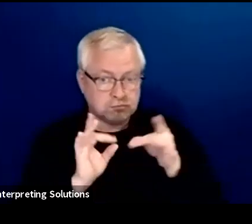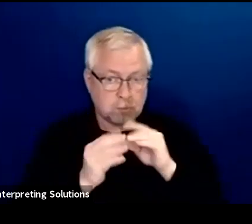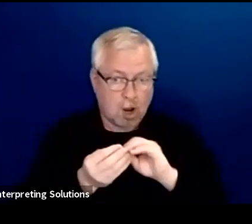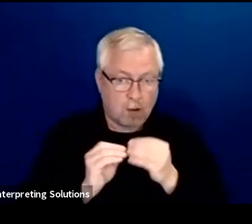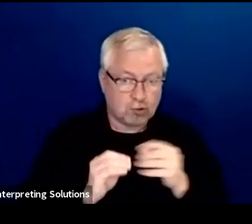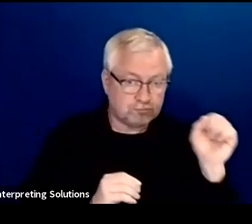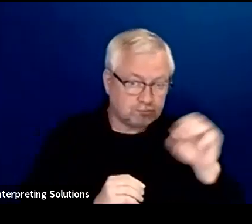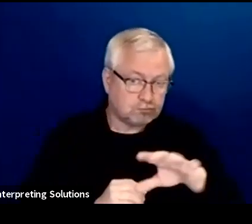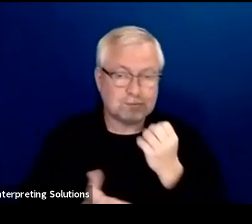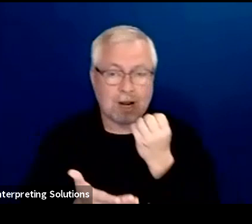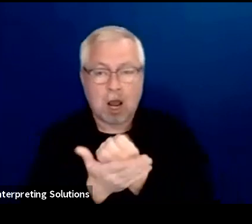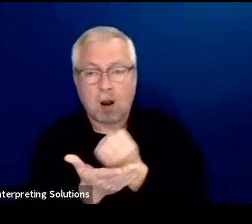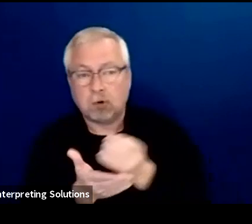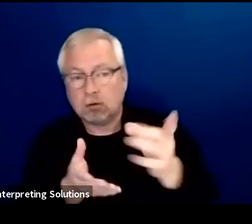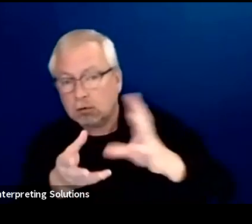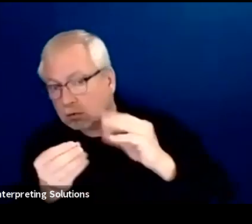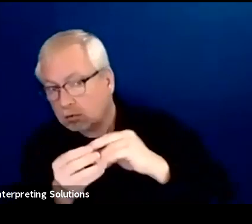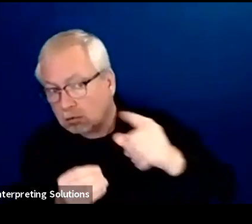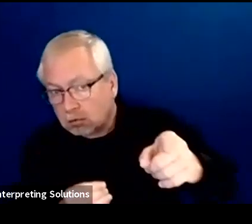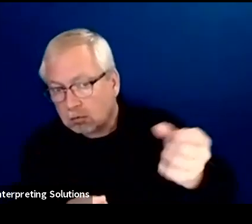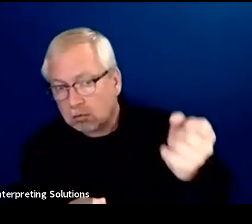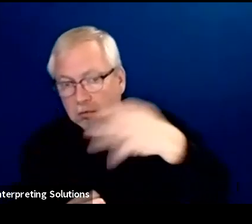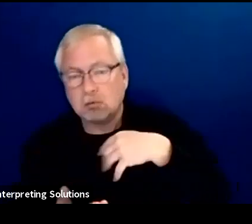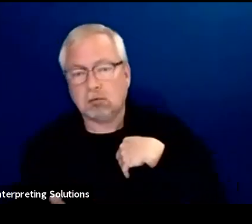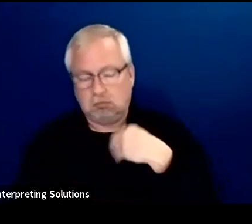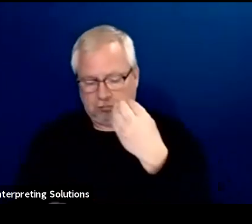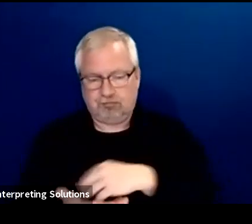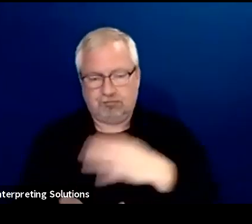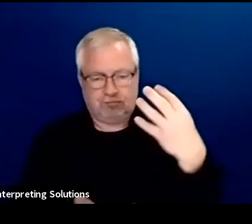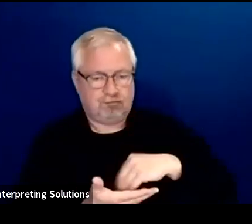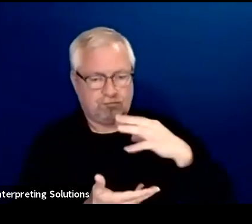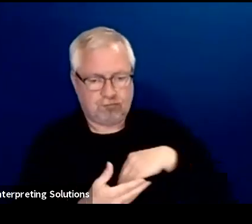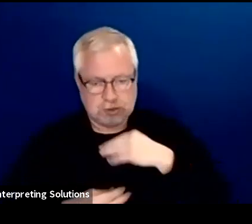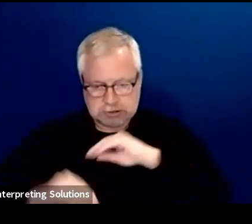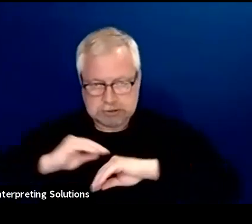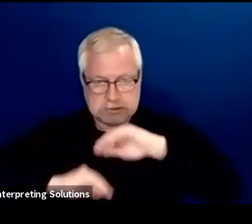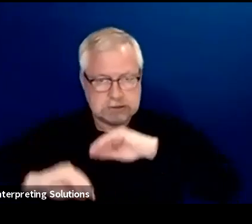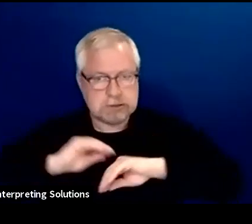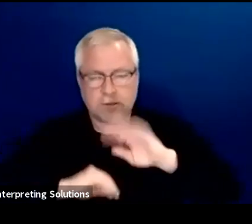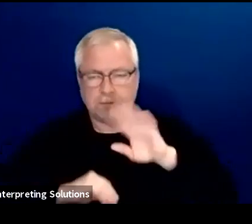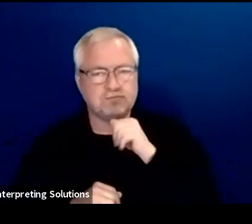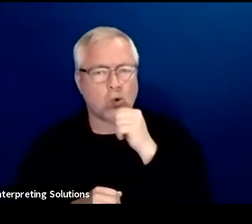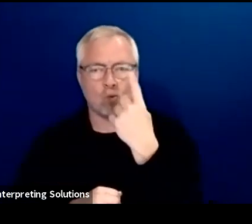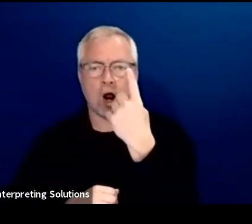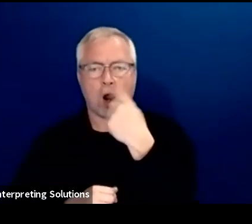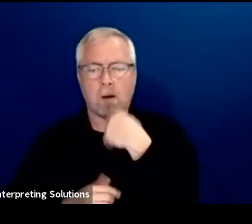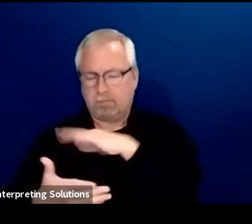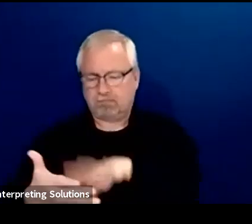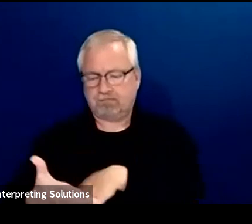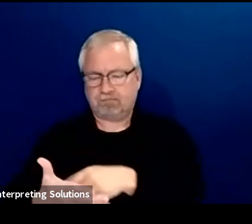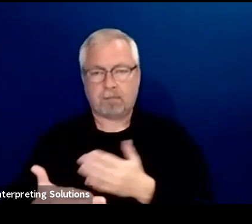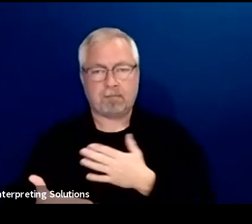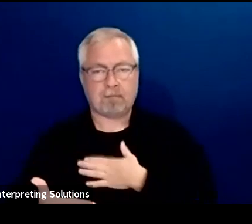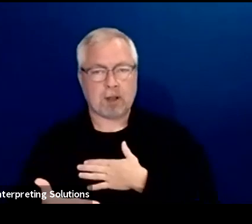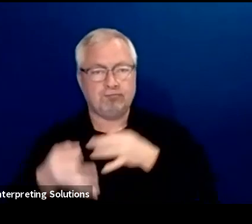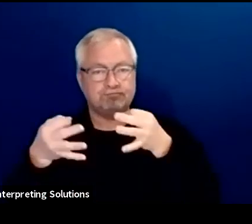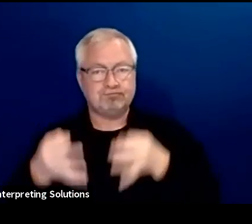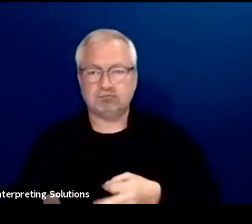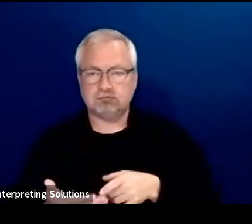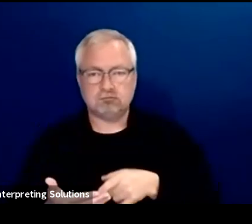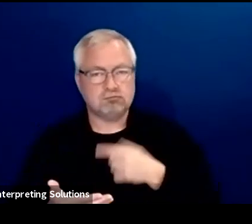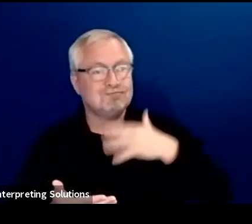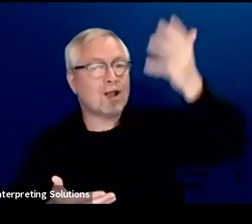all going into these decisions. So it's not just one model, and we're not just relying on the initial data we use to make it. We're